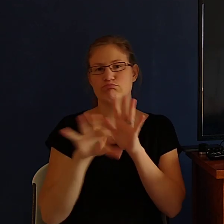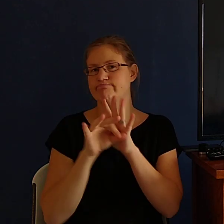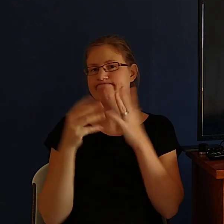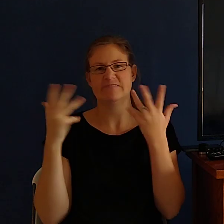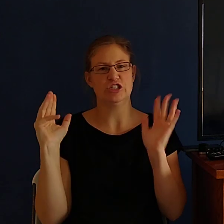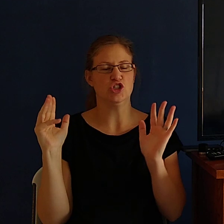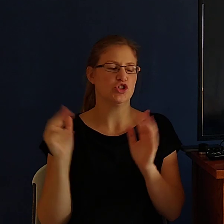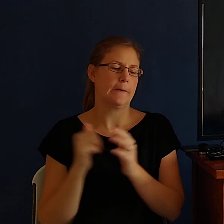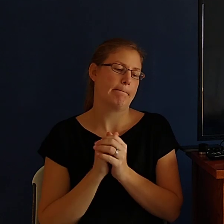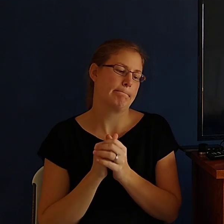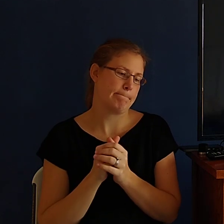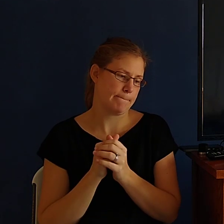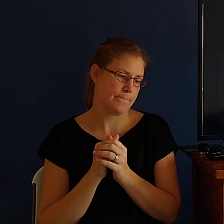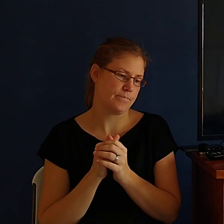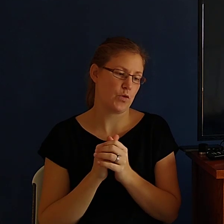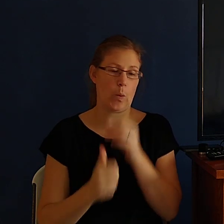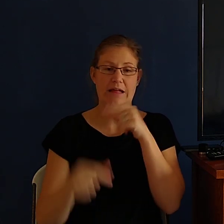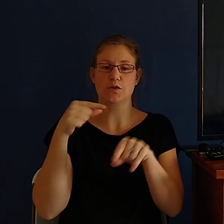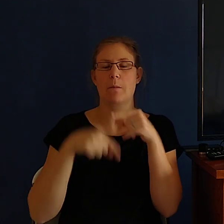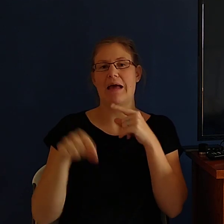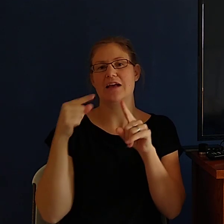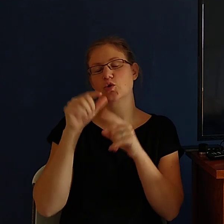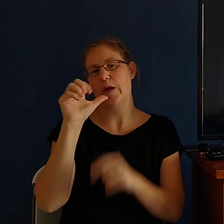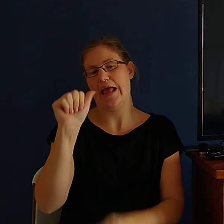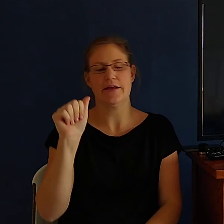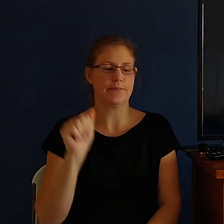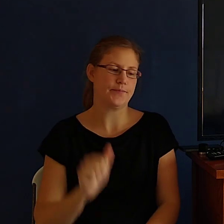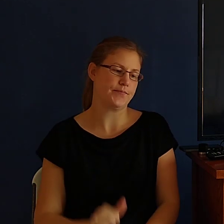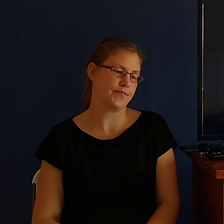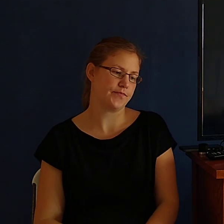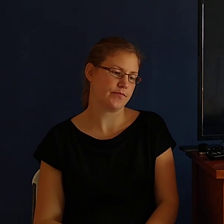go back to A. Okay.